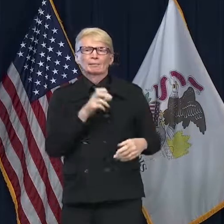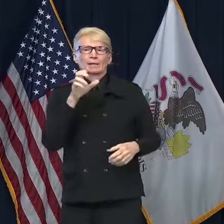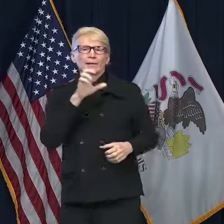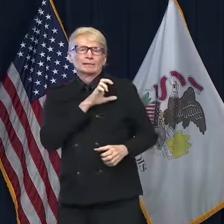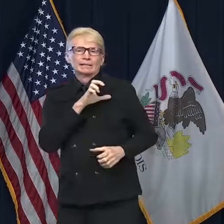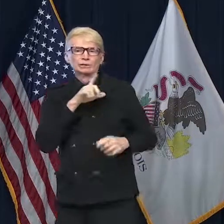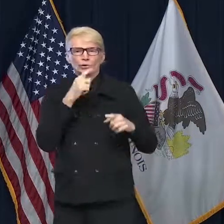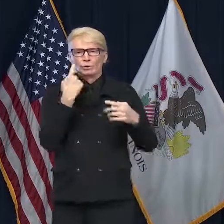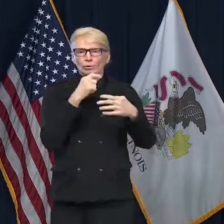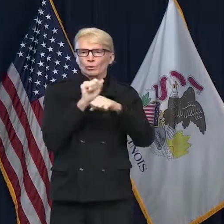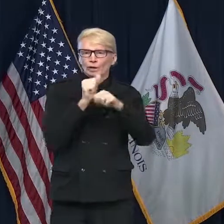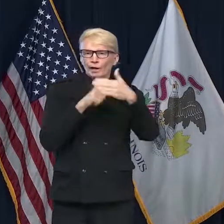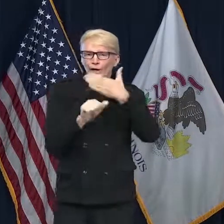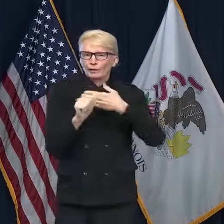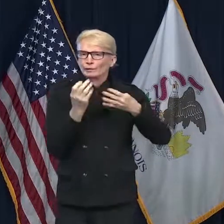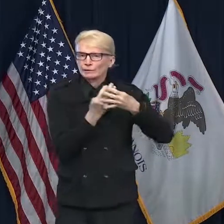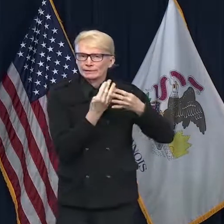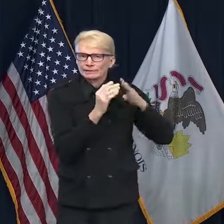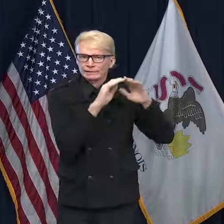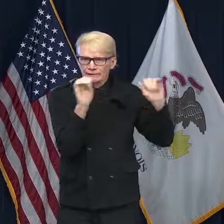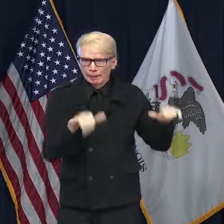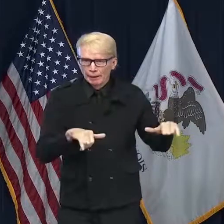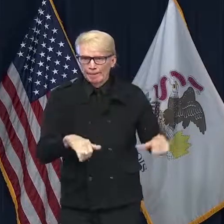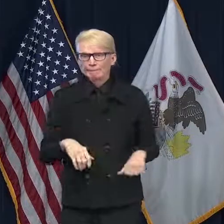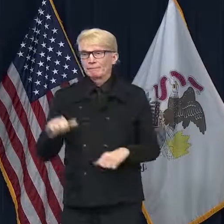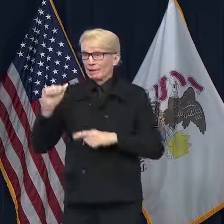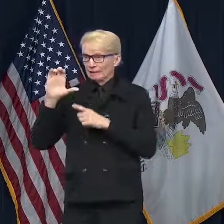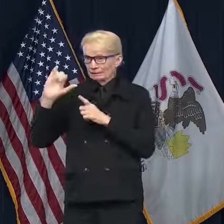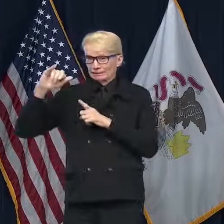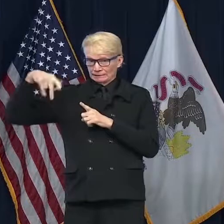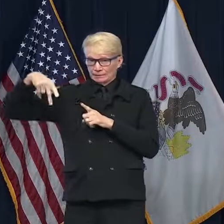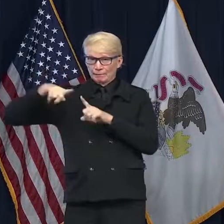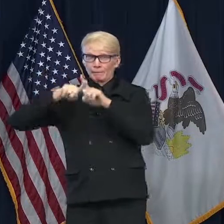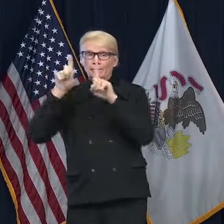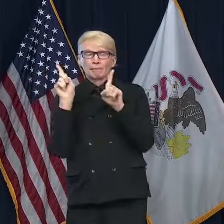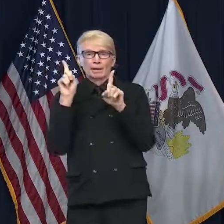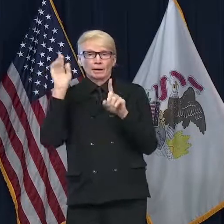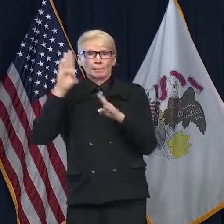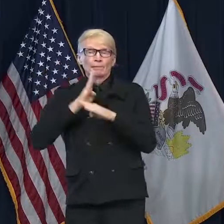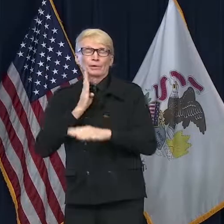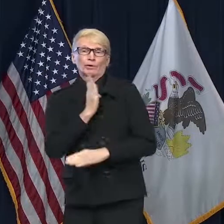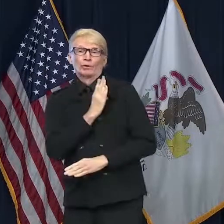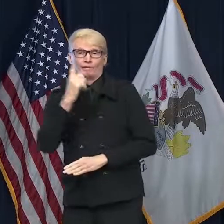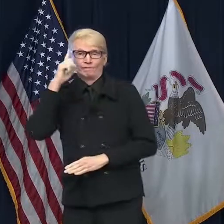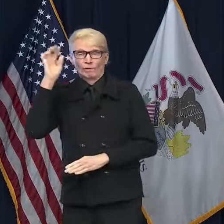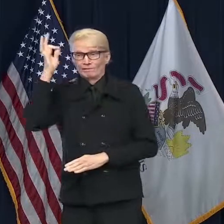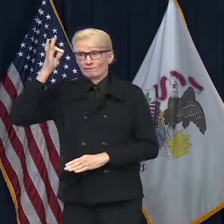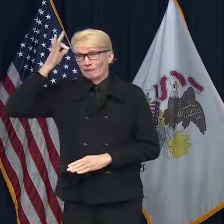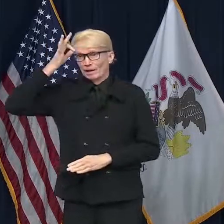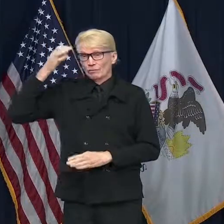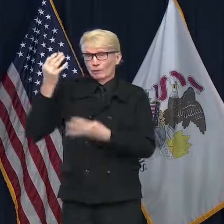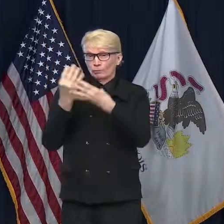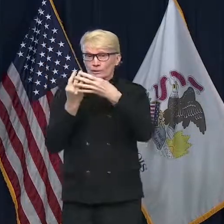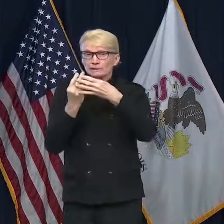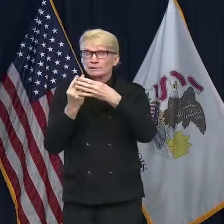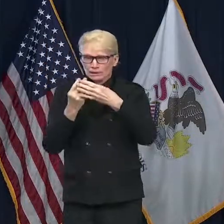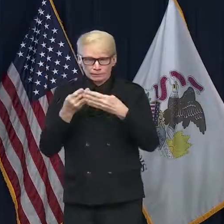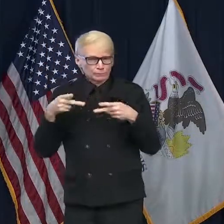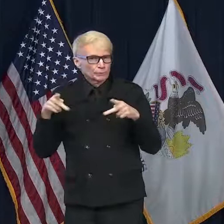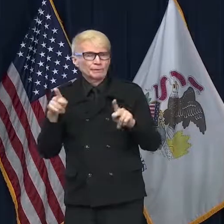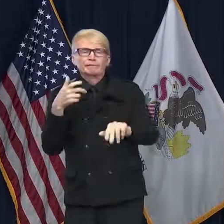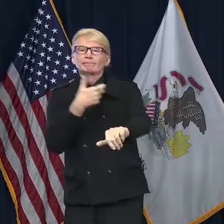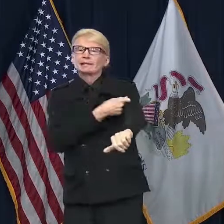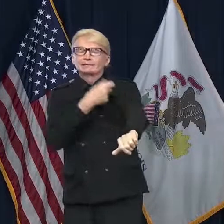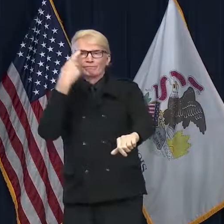fact, not just an ACIP recommendation, but the Bureau of Prisons for the federal government is vaccinating prisoners.